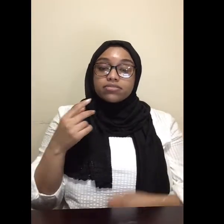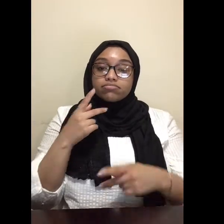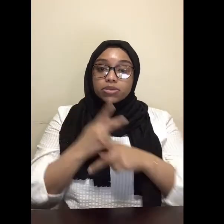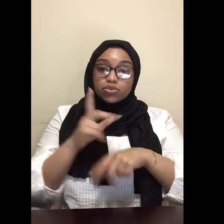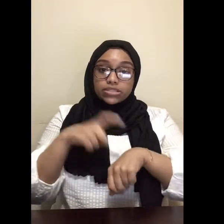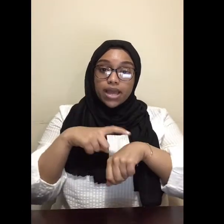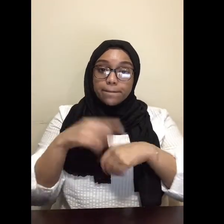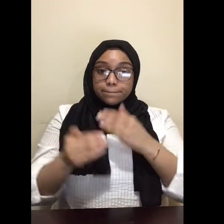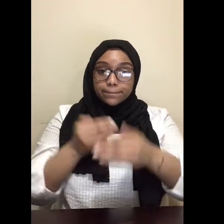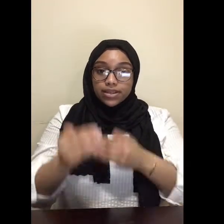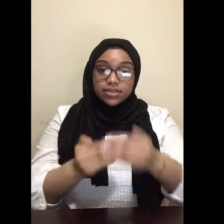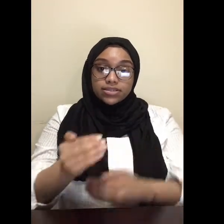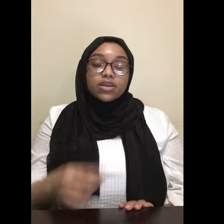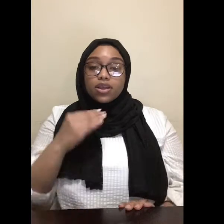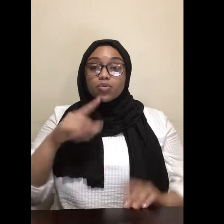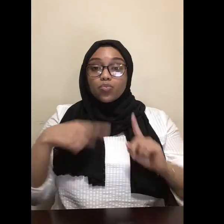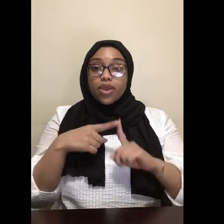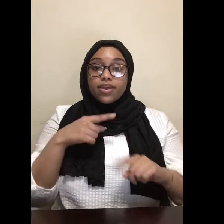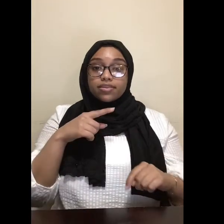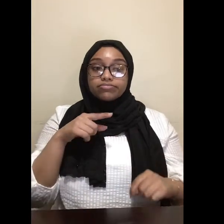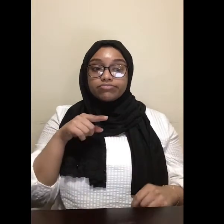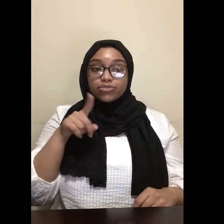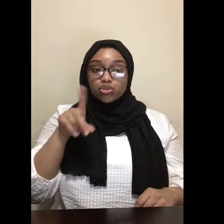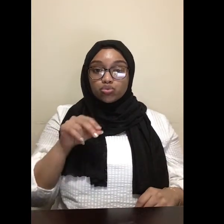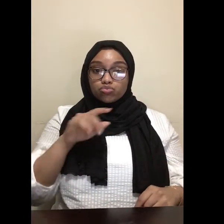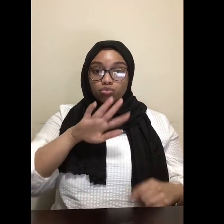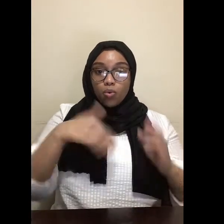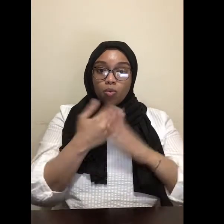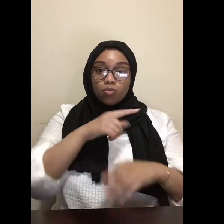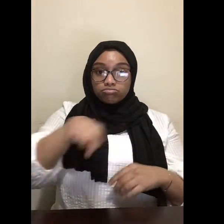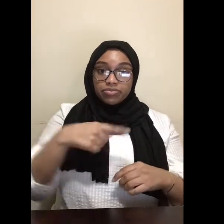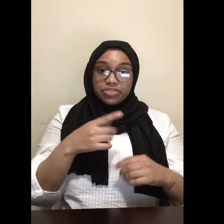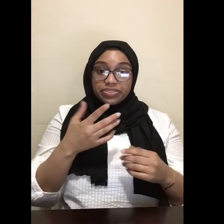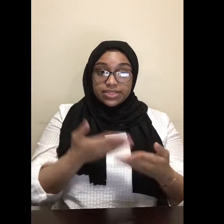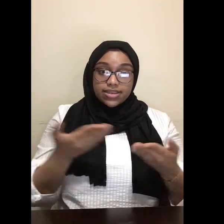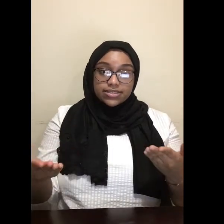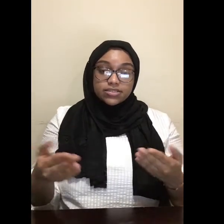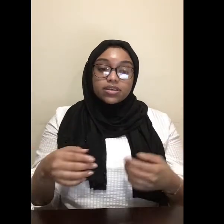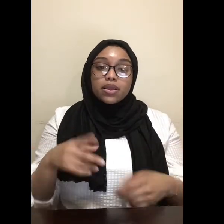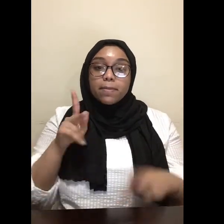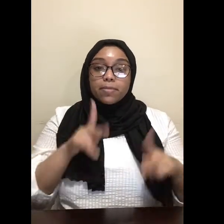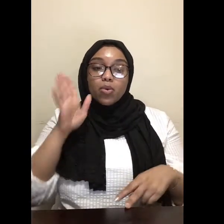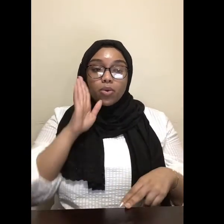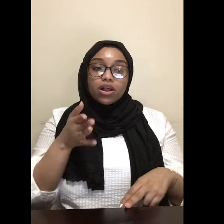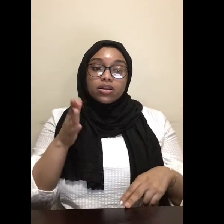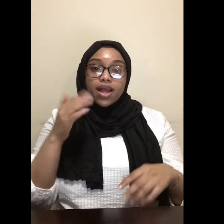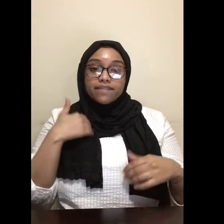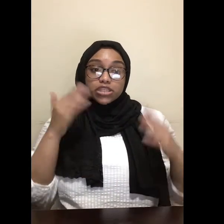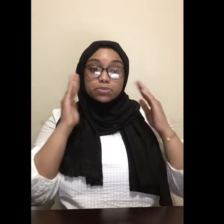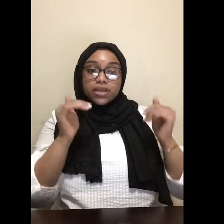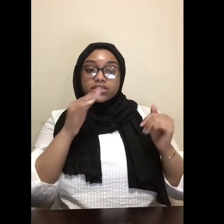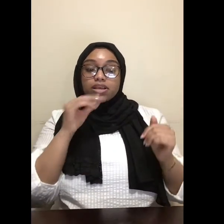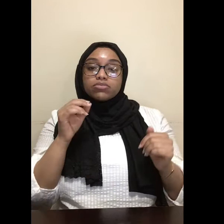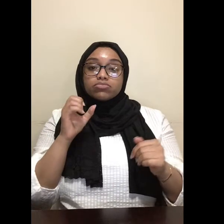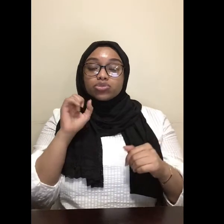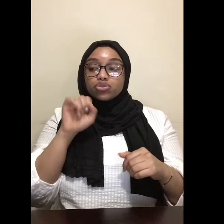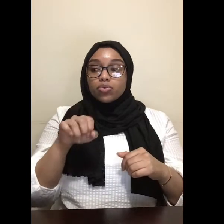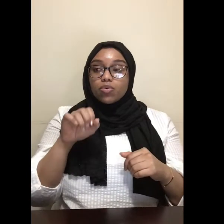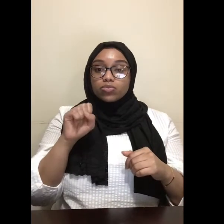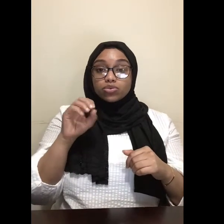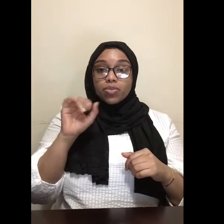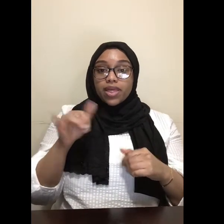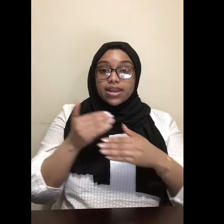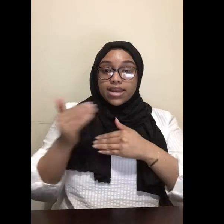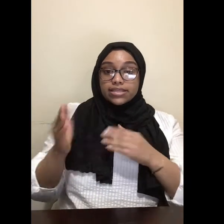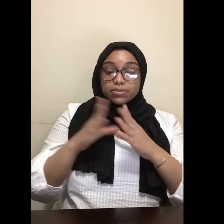so the next meeting will go even better because people know how it's going to run. People are going to come prepared, and your difficult board member is also going to